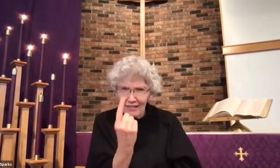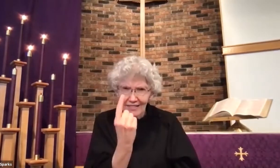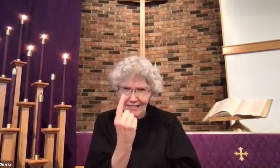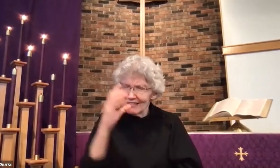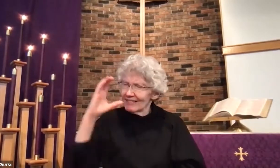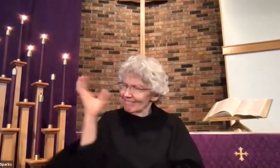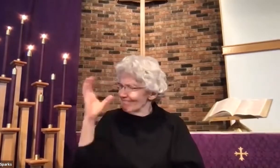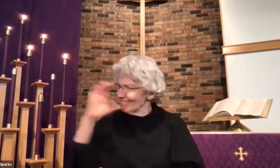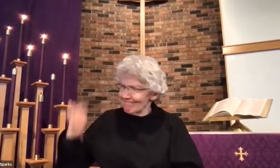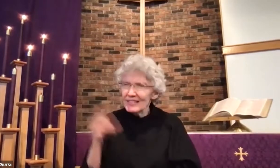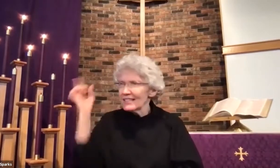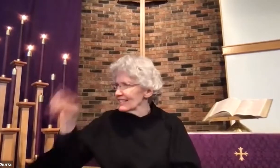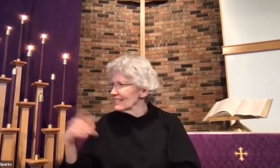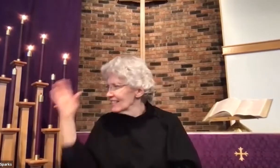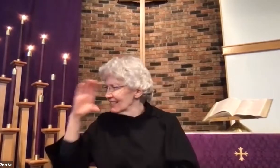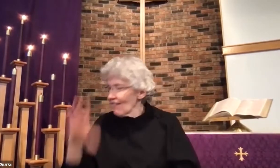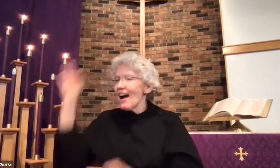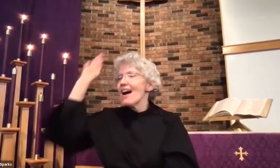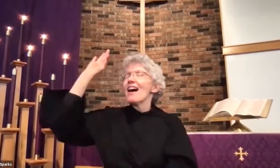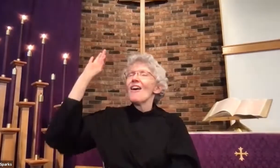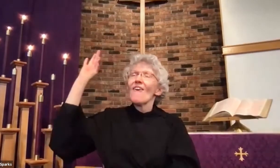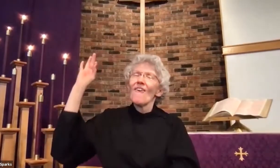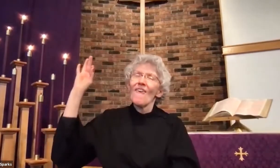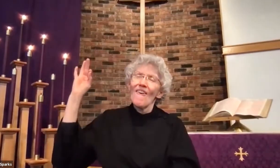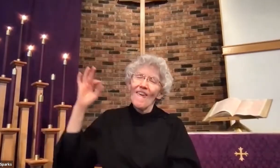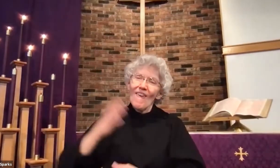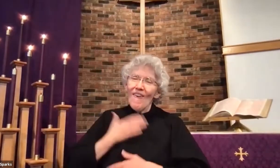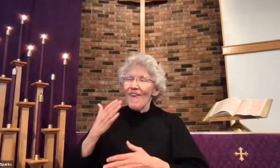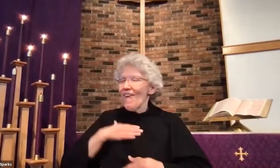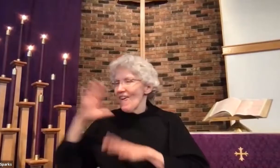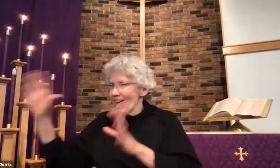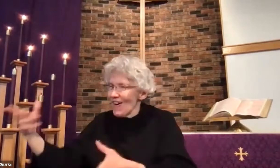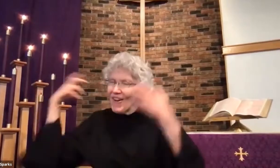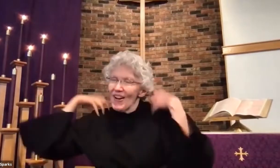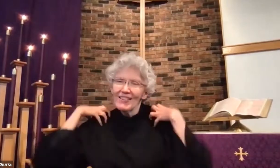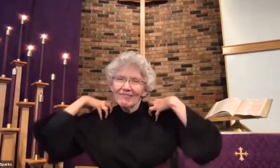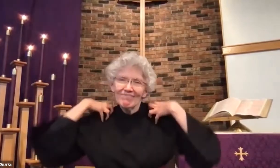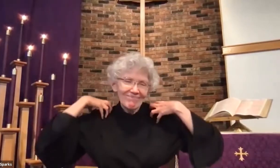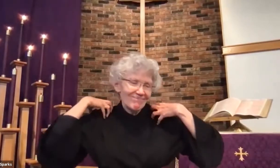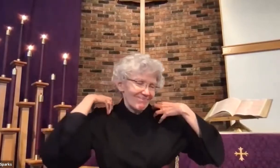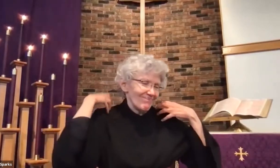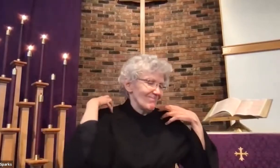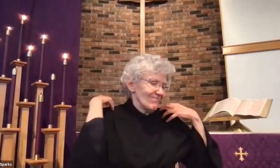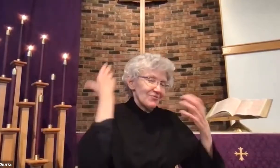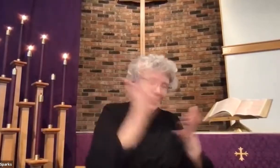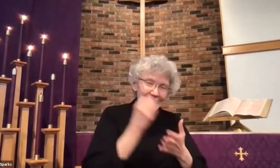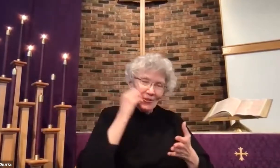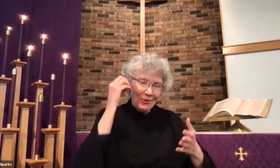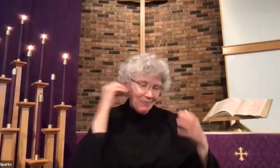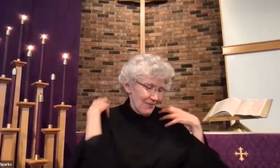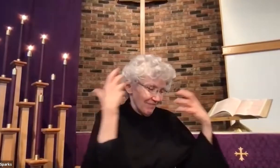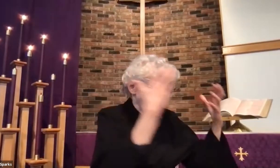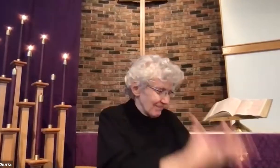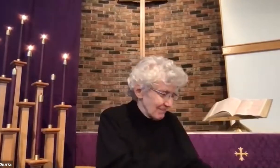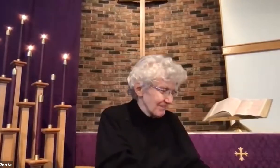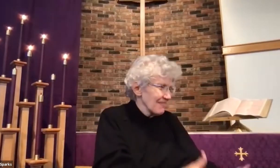What will you do? You will leave the other 99 sheep there in the field and go out and look for the lost sheep. You